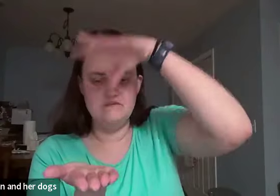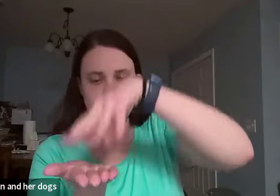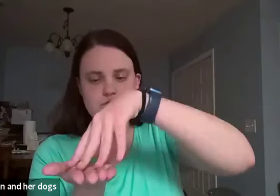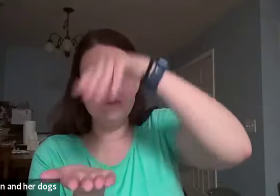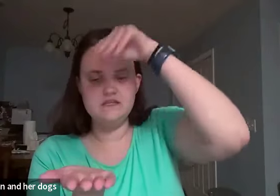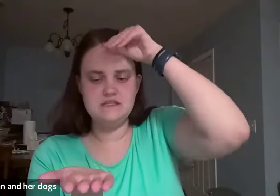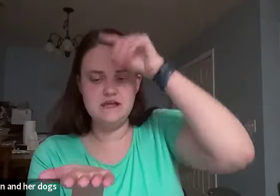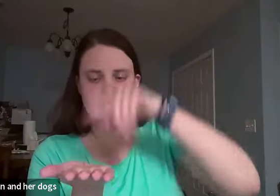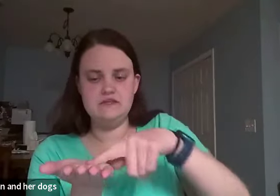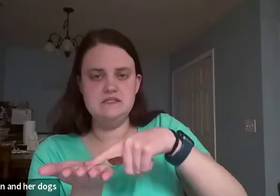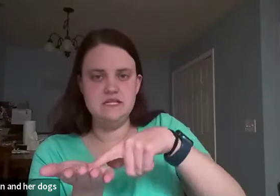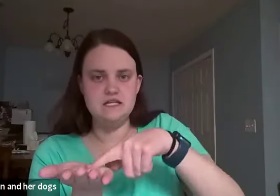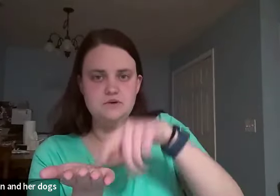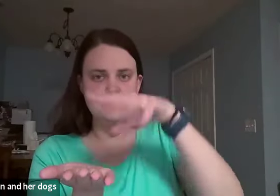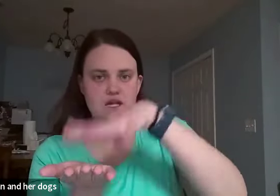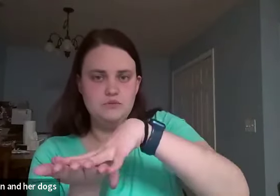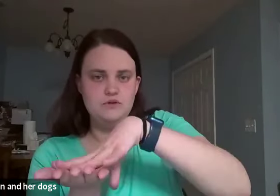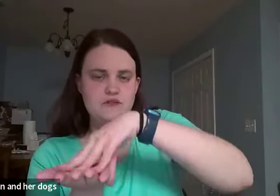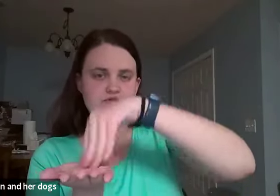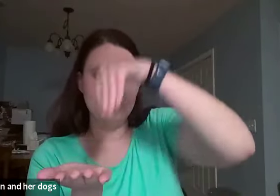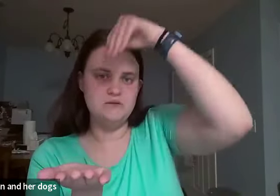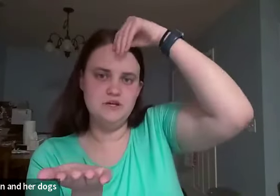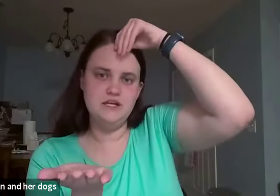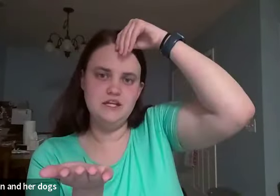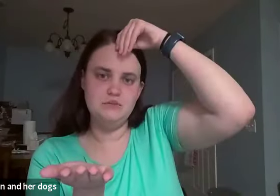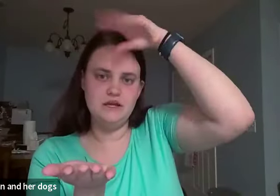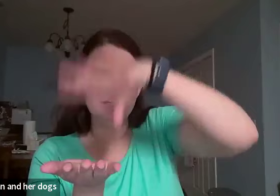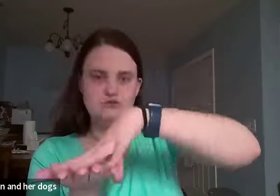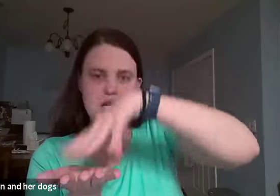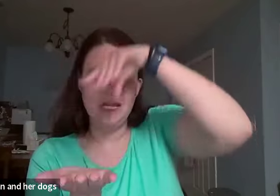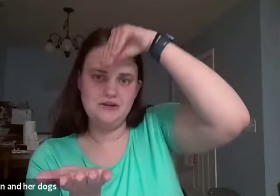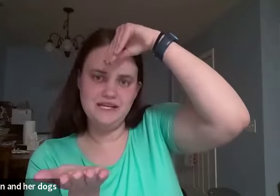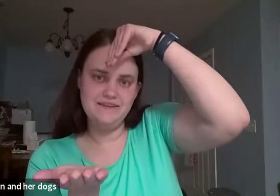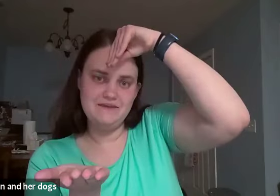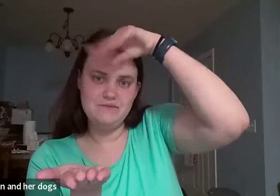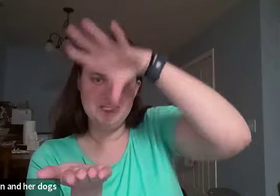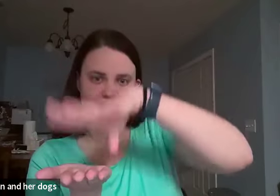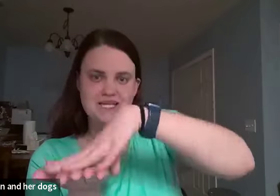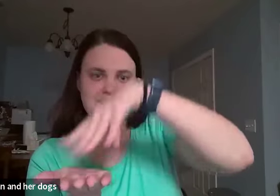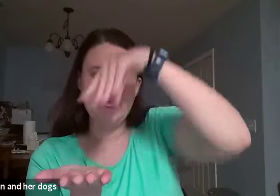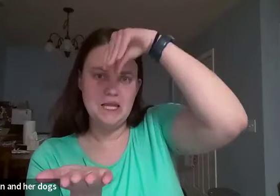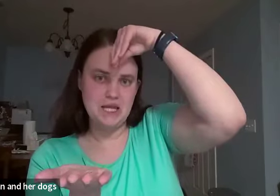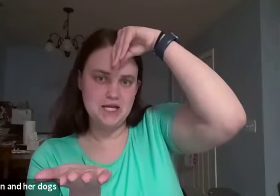The visual of this is like, this is a textbook and you're pulling the information, putting it in your brain because you are learning the information.